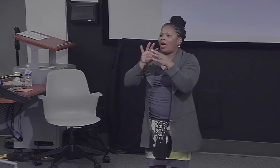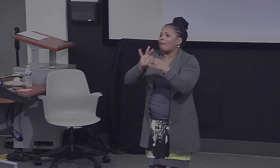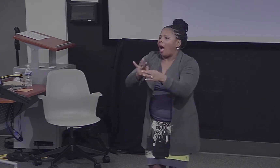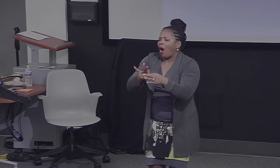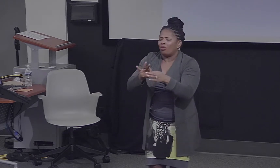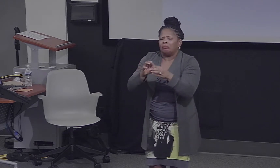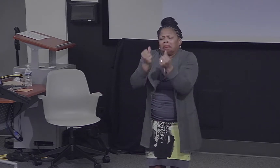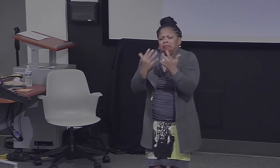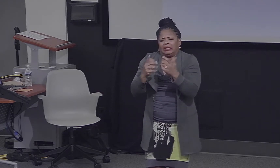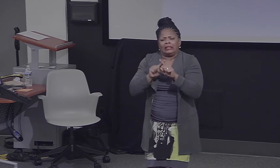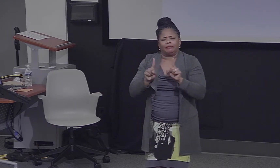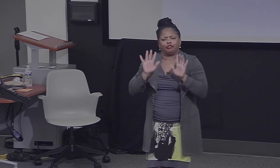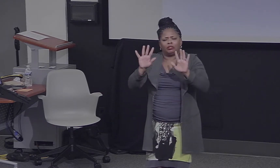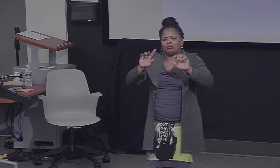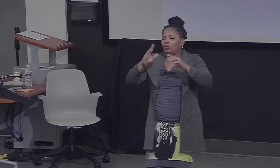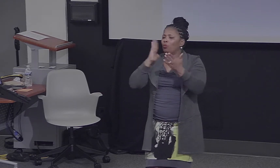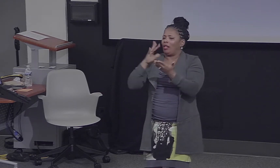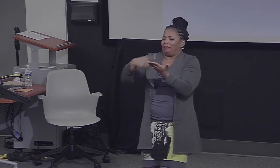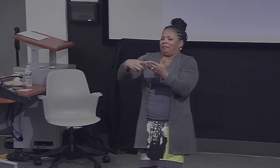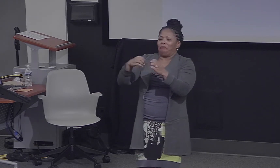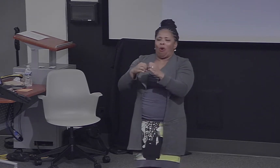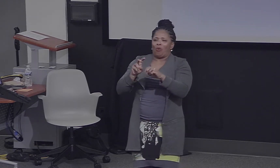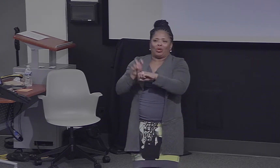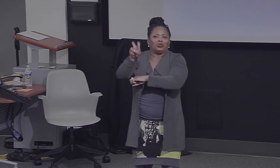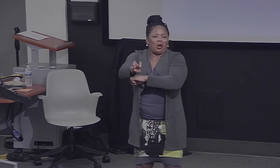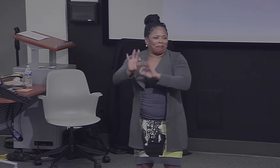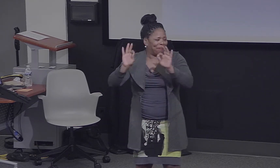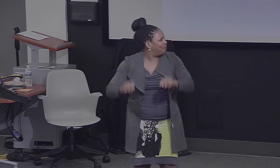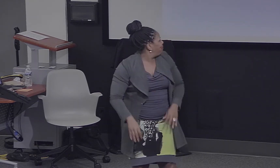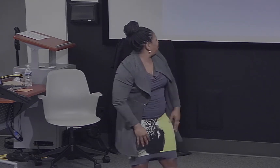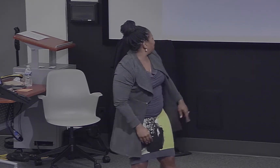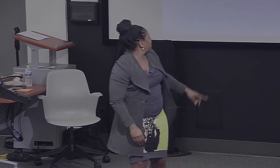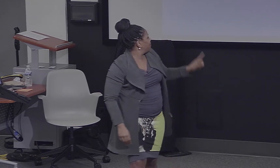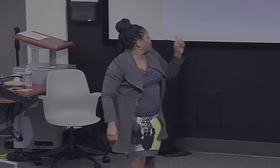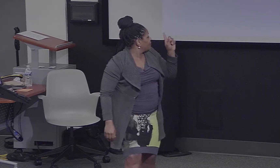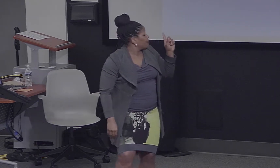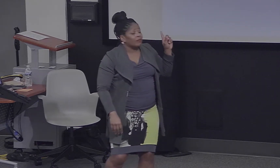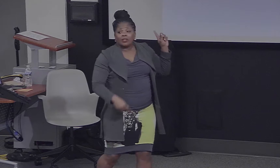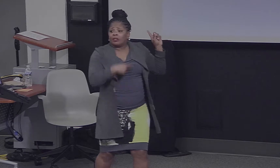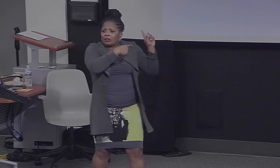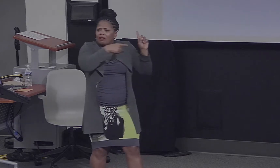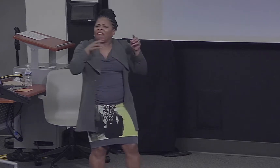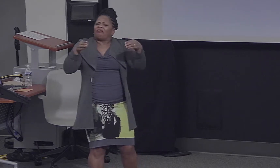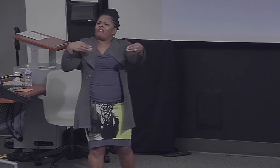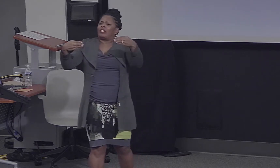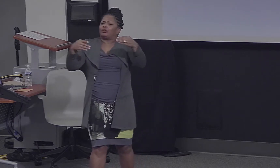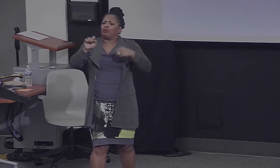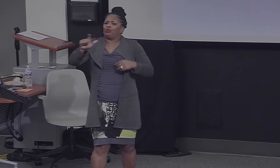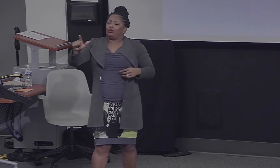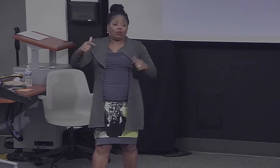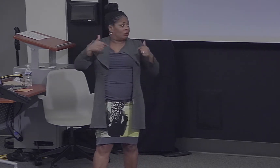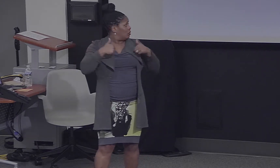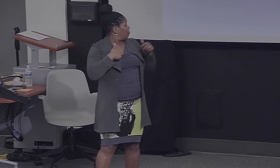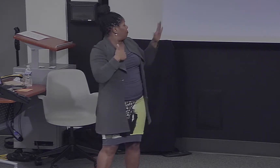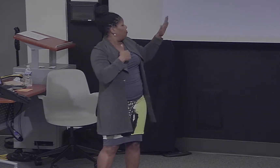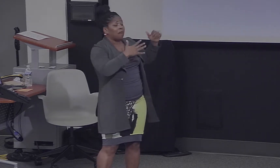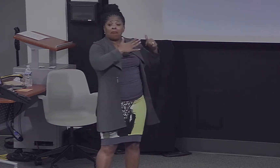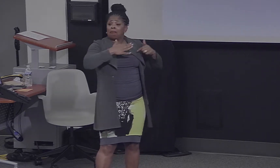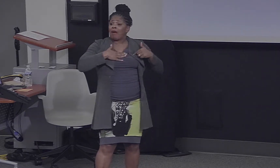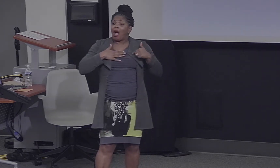So in interpreting, that's access, and there's other things I'm going to continue on from my findings. But that's why I chose this. It was a very flexible